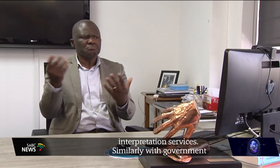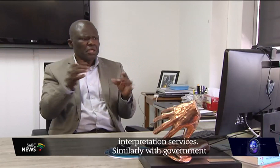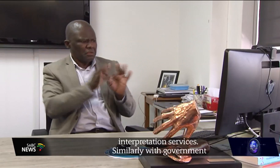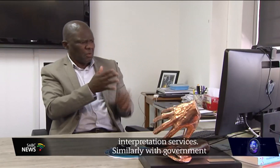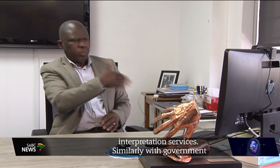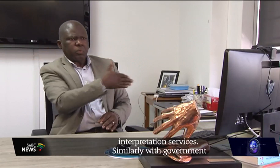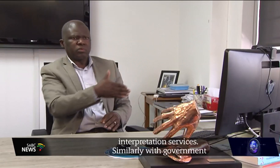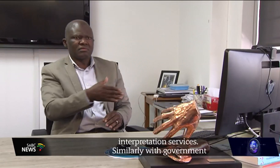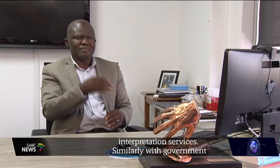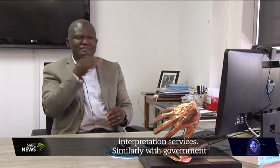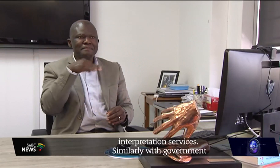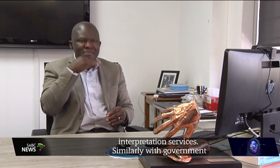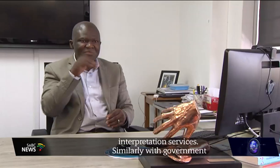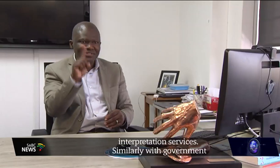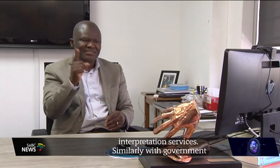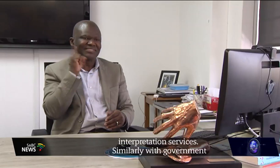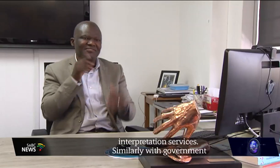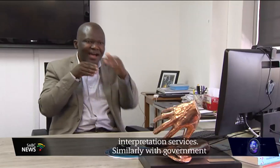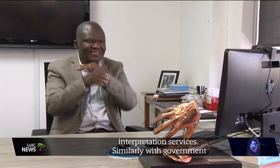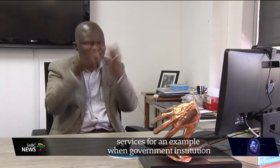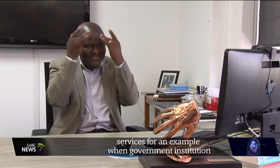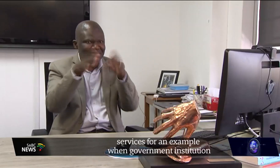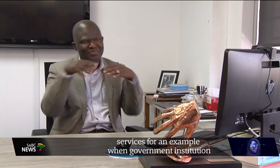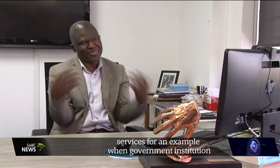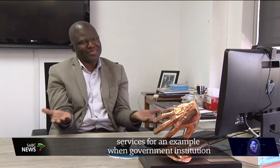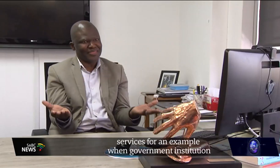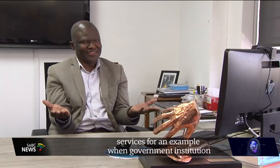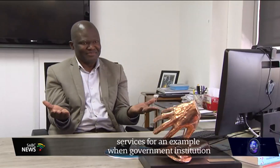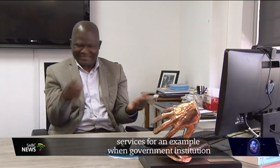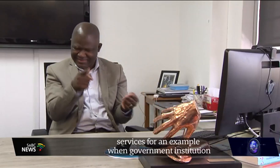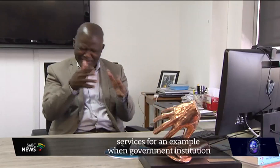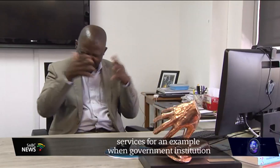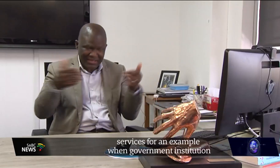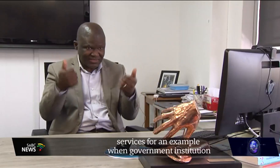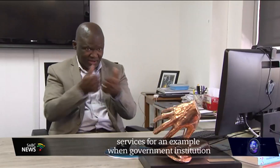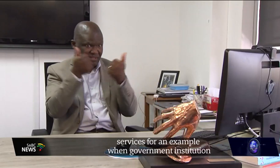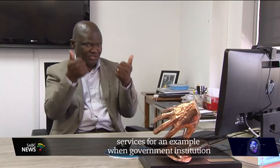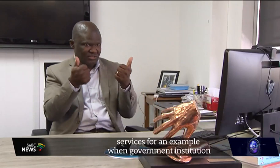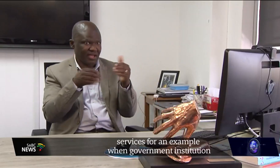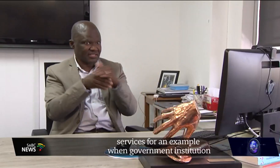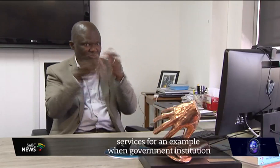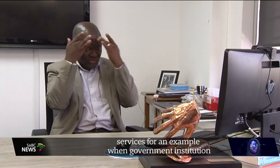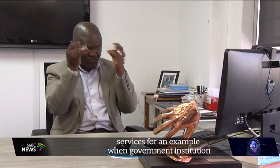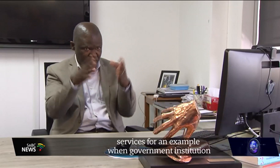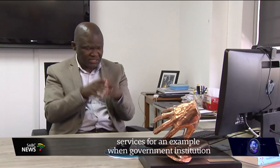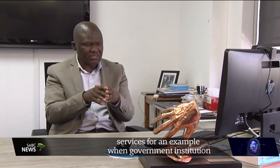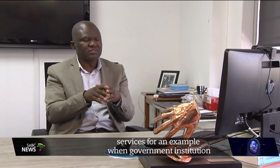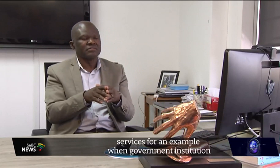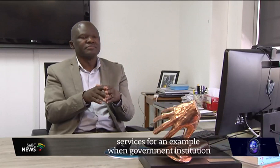Le go tshwana le di-services tša government, mohlala ge di-government institution di na